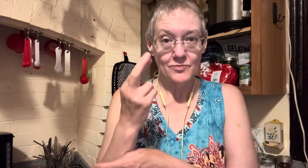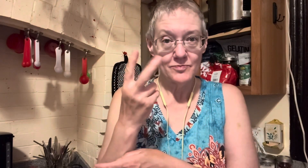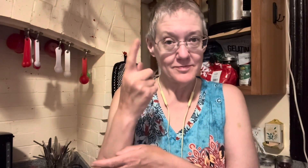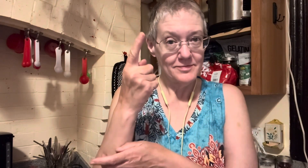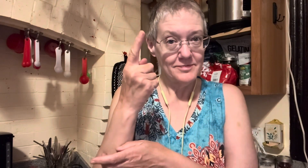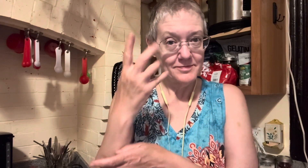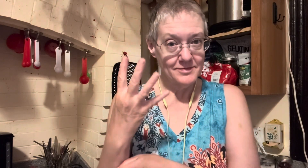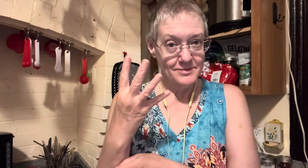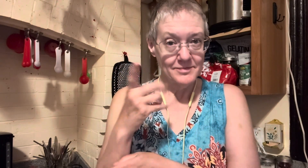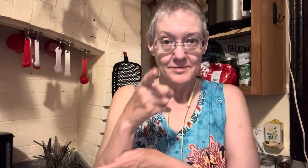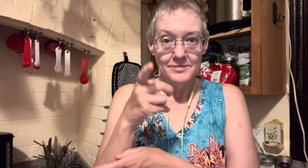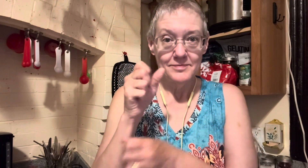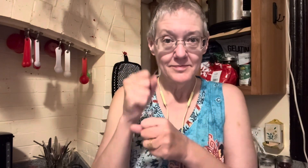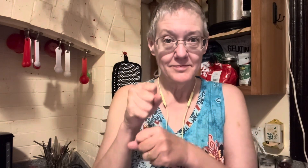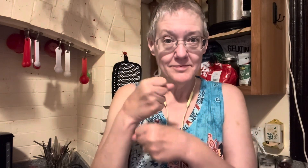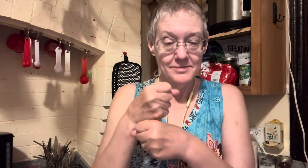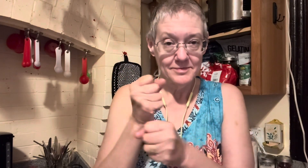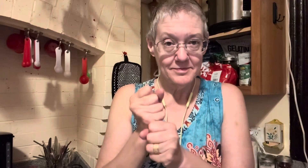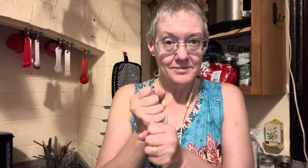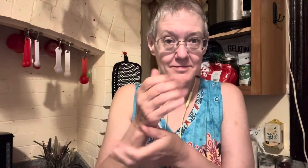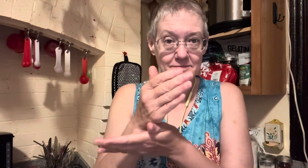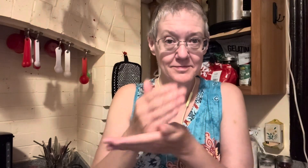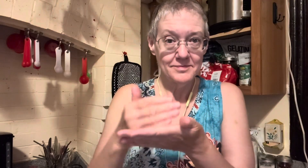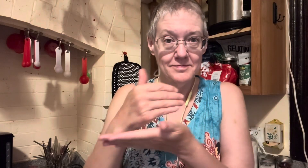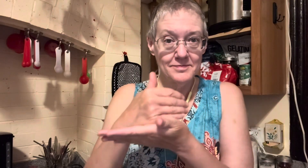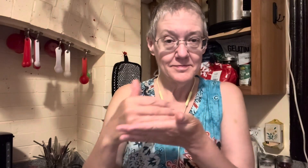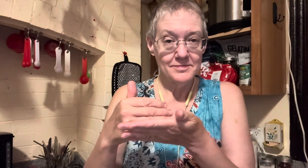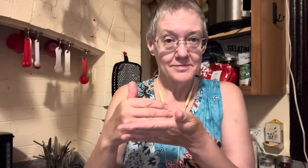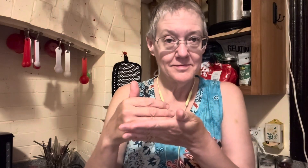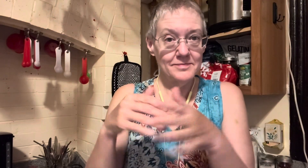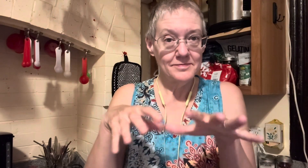of it. Or cut it into 4, so eat 1 and freeze the rest.